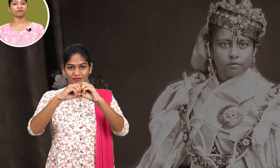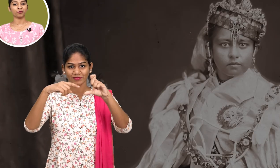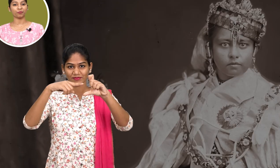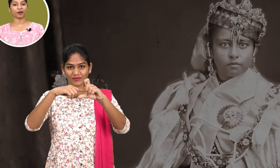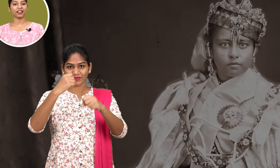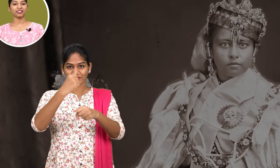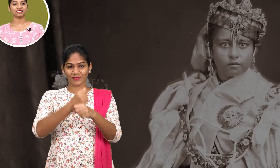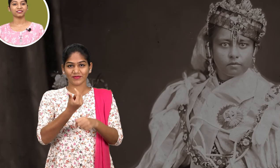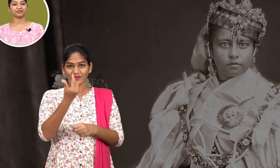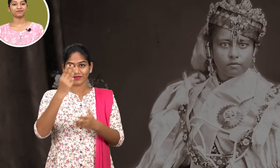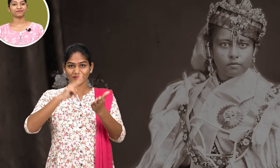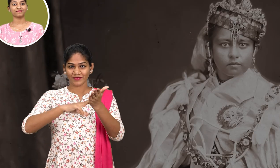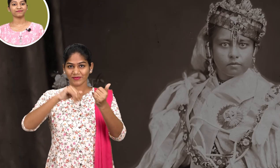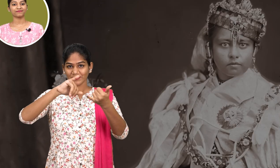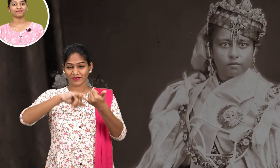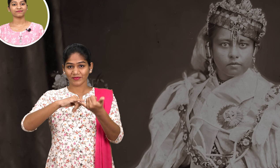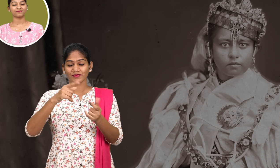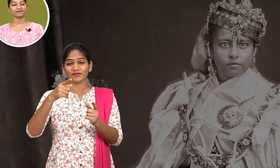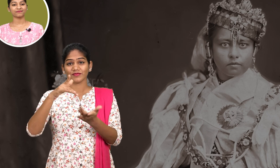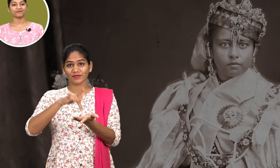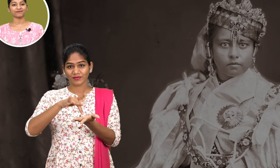Begums of Bhopal,